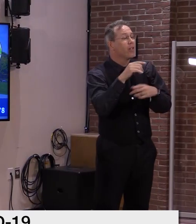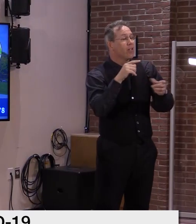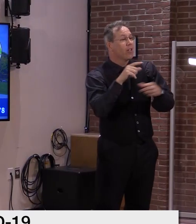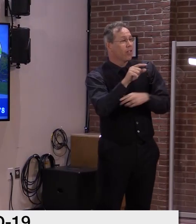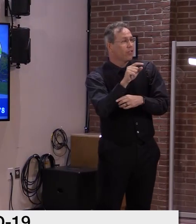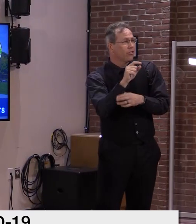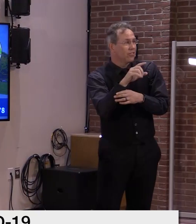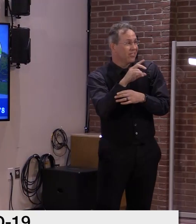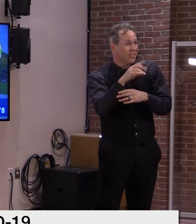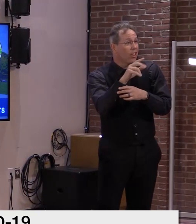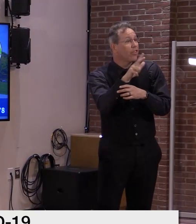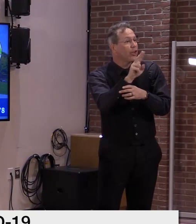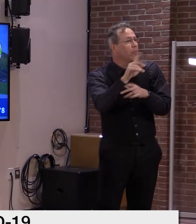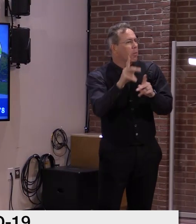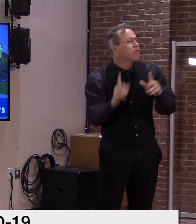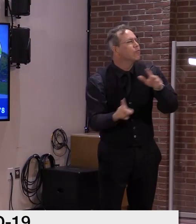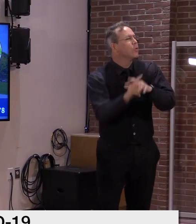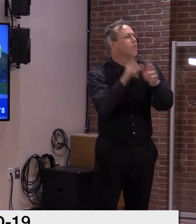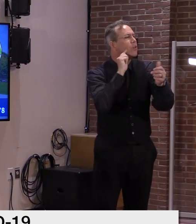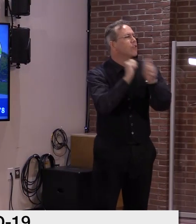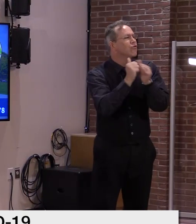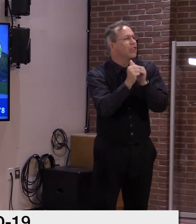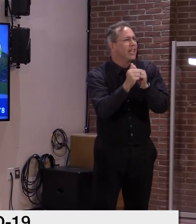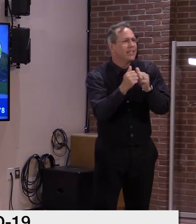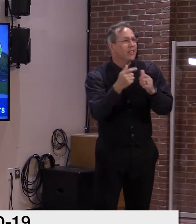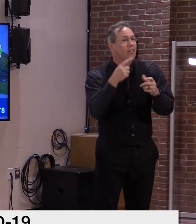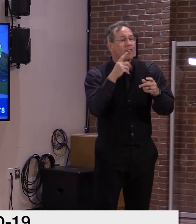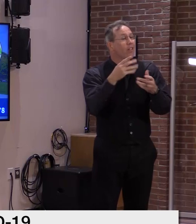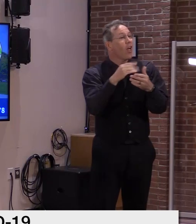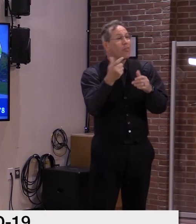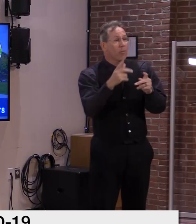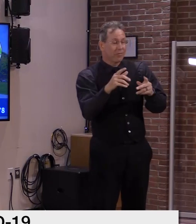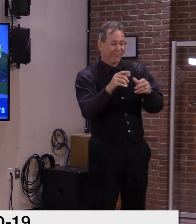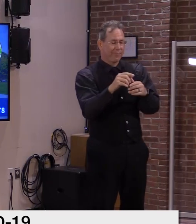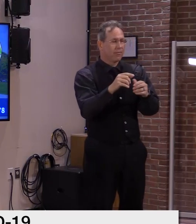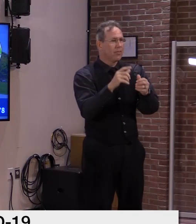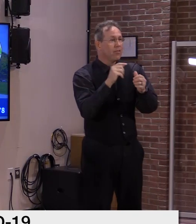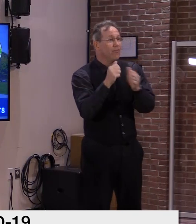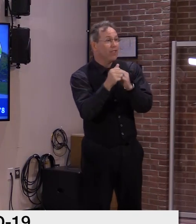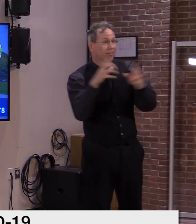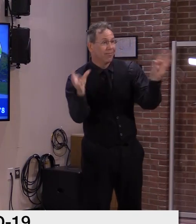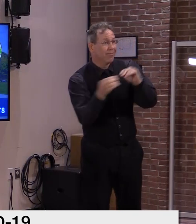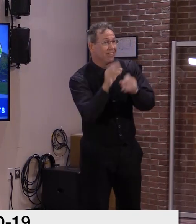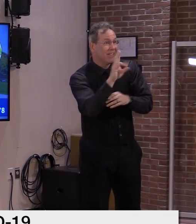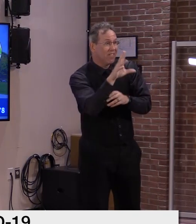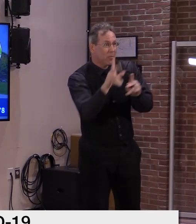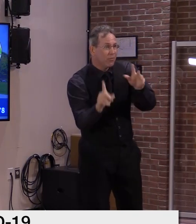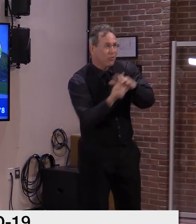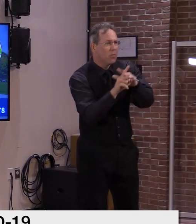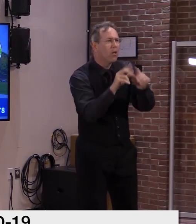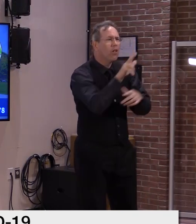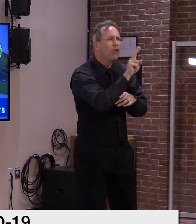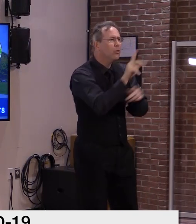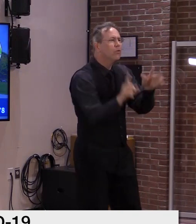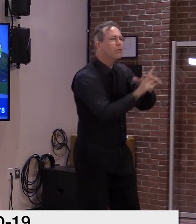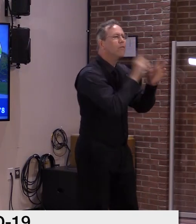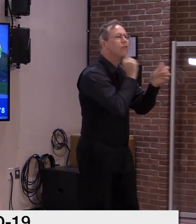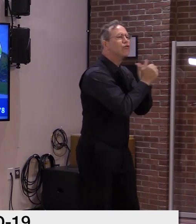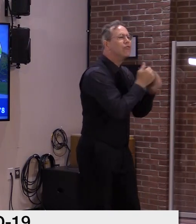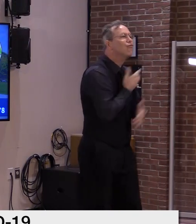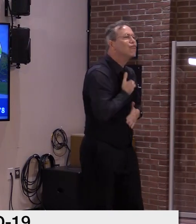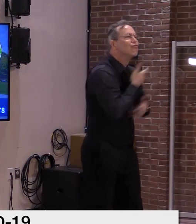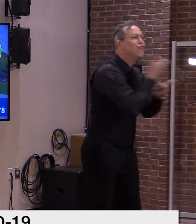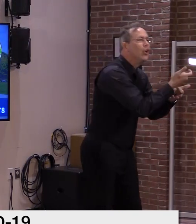offering free admission for those that were vaccinated. The total for the weekend, 713 out of these particular